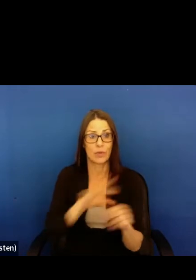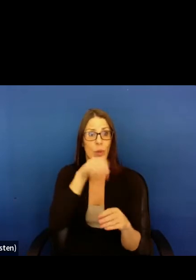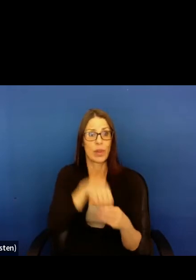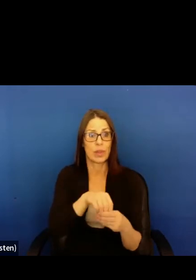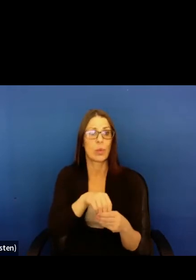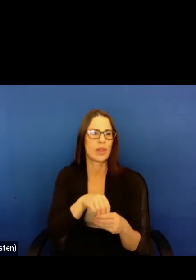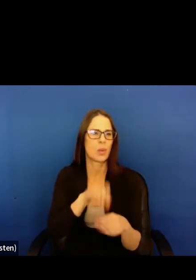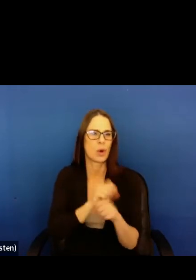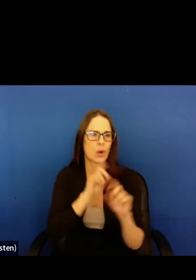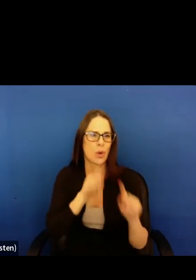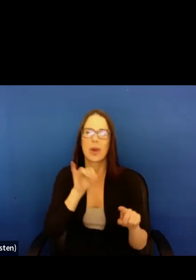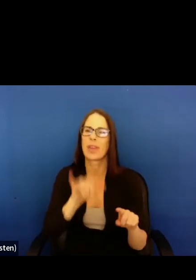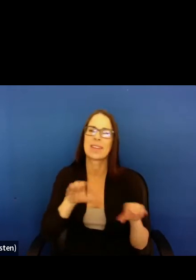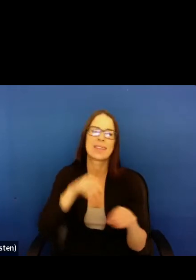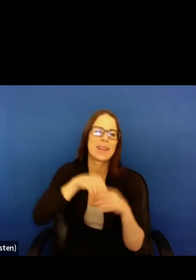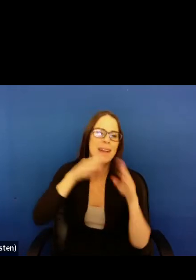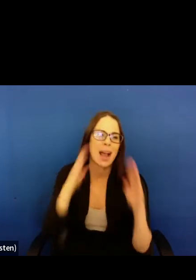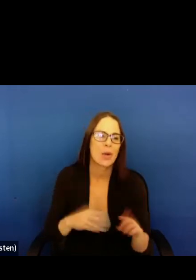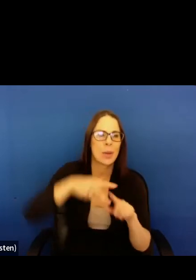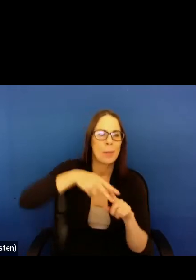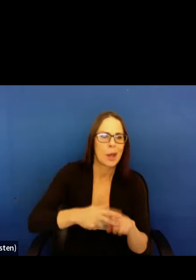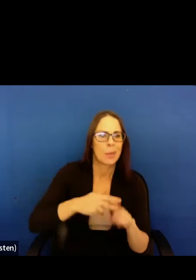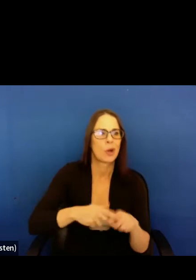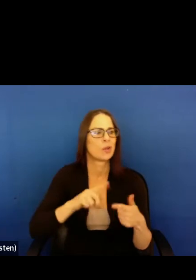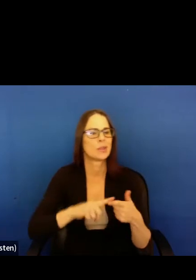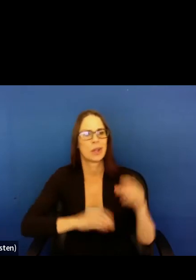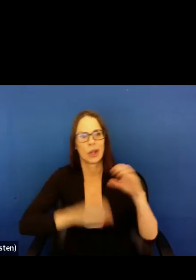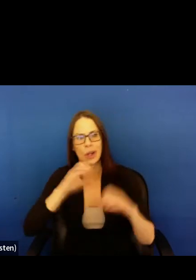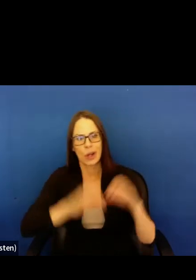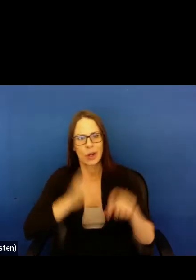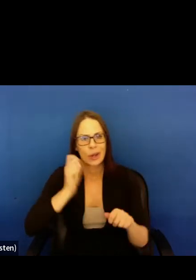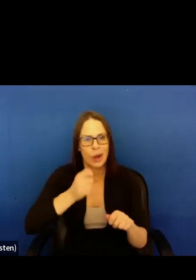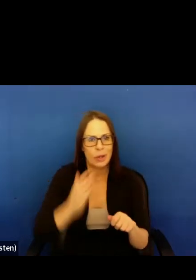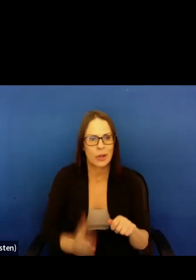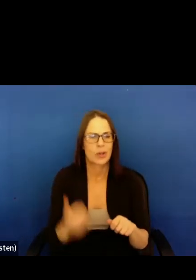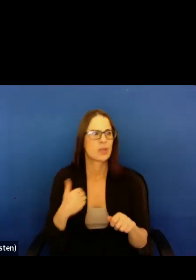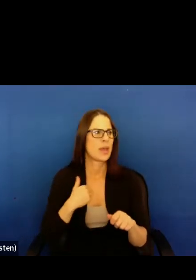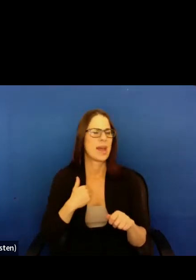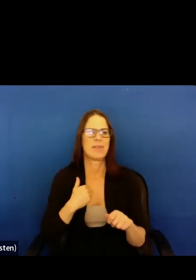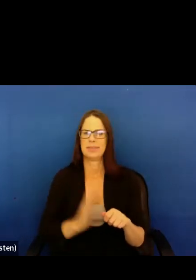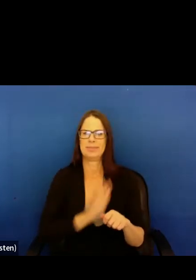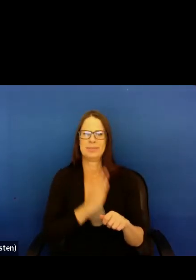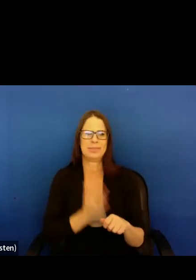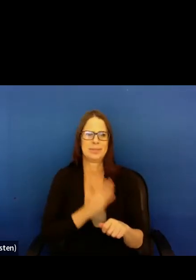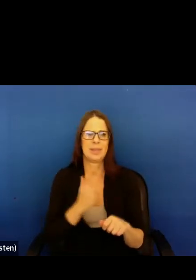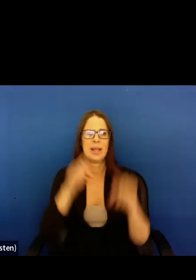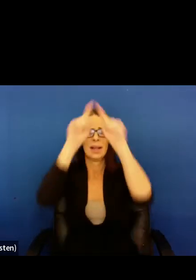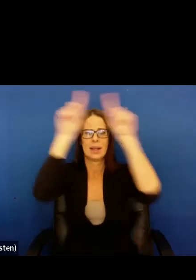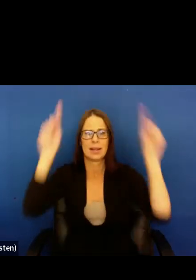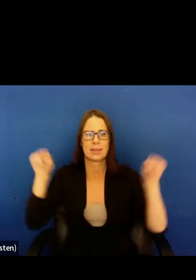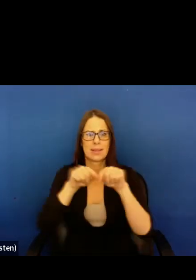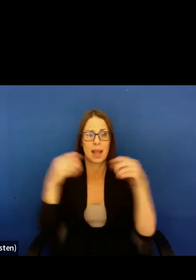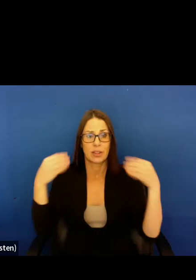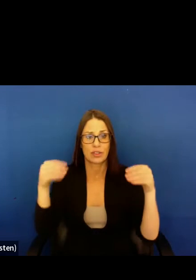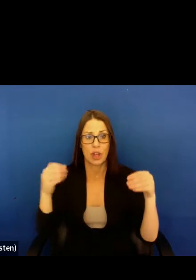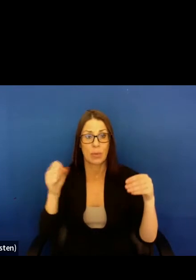carpenters, plumbers, a whole host of people. We have a stellar sign shop. So, you know, we contact them,